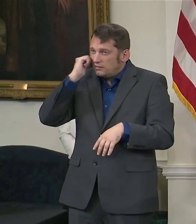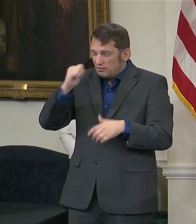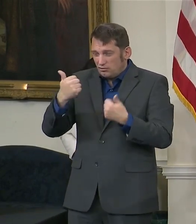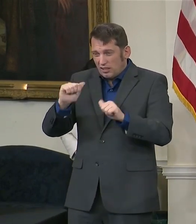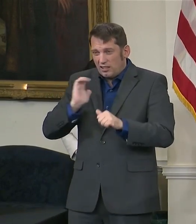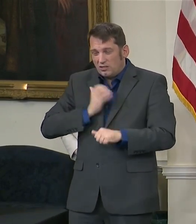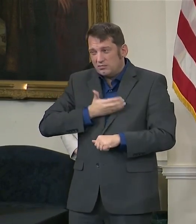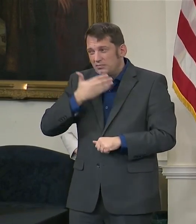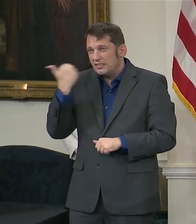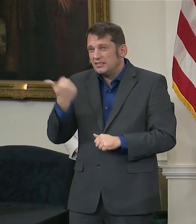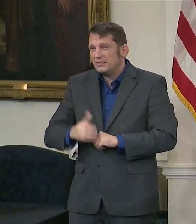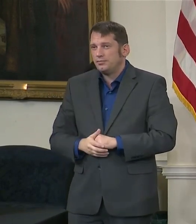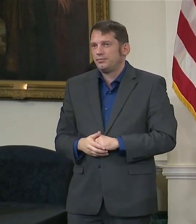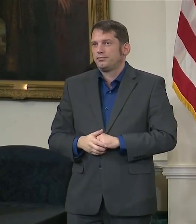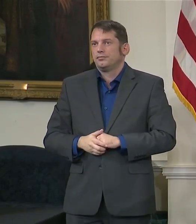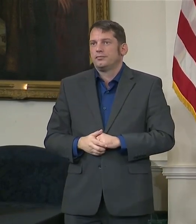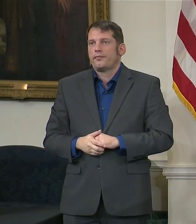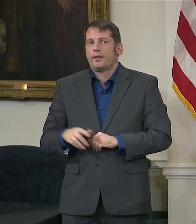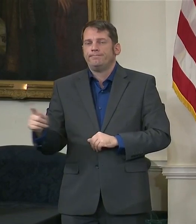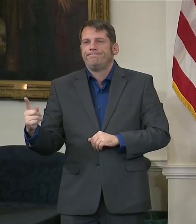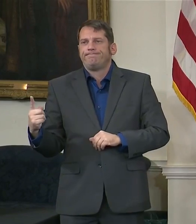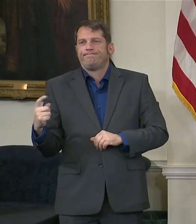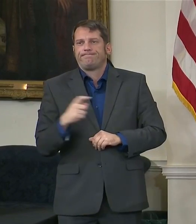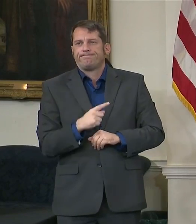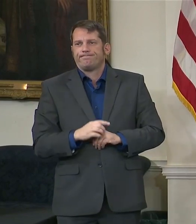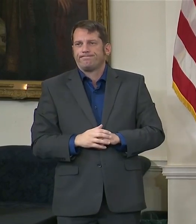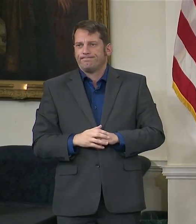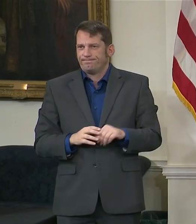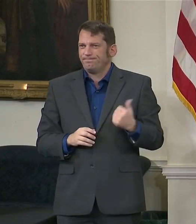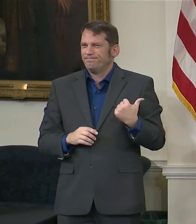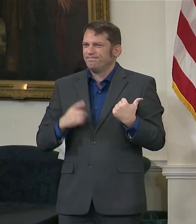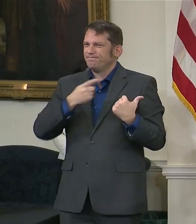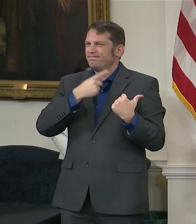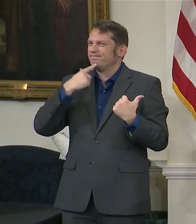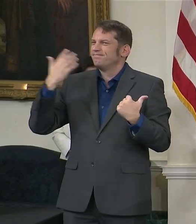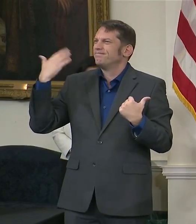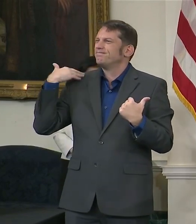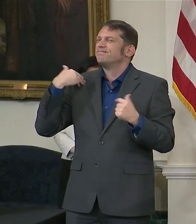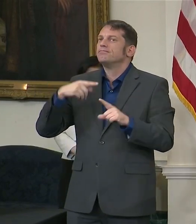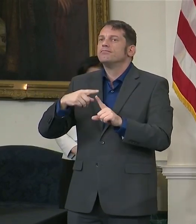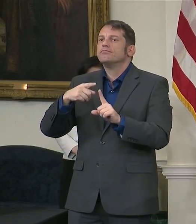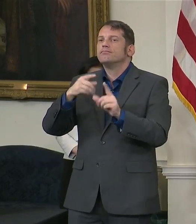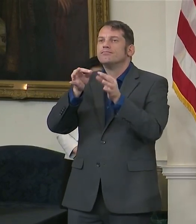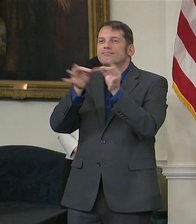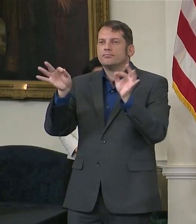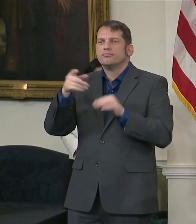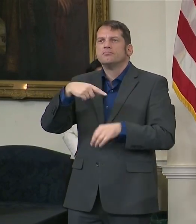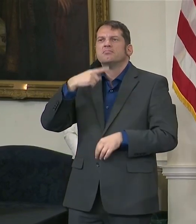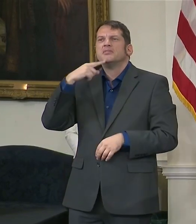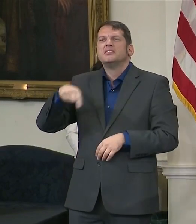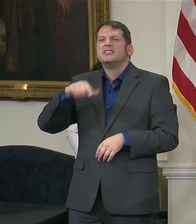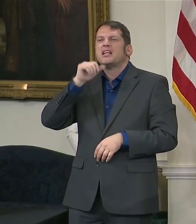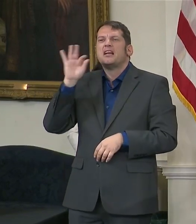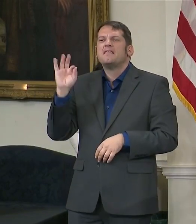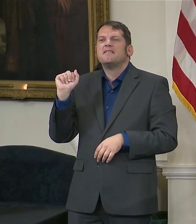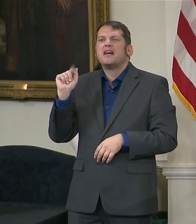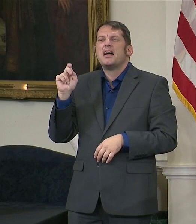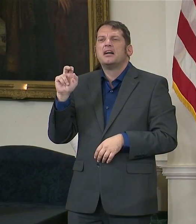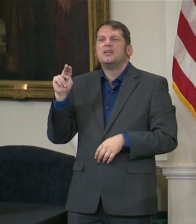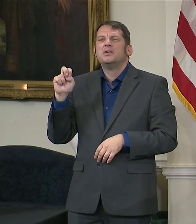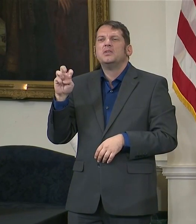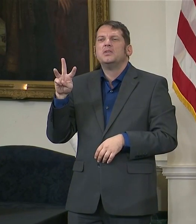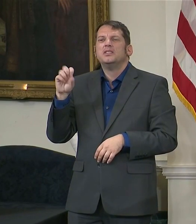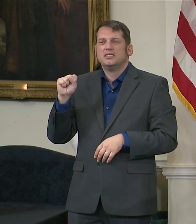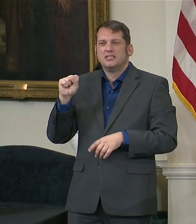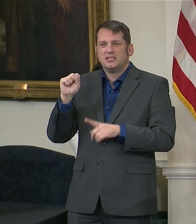minute ago, you seemed to be quoting the President of the United States when you said this is not fake news, it is not going to magically go away. Governor, can you